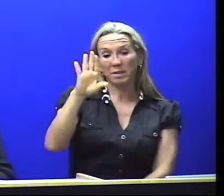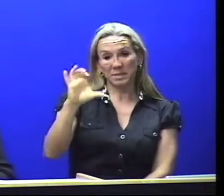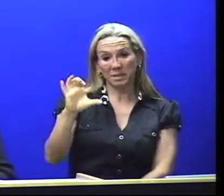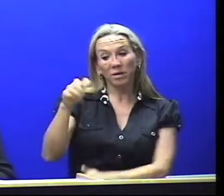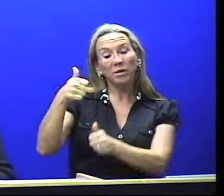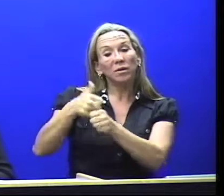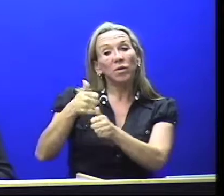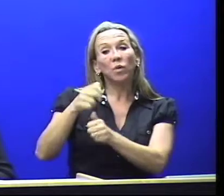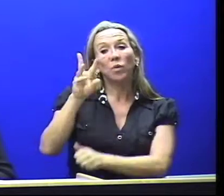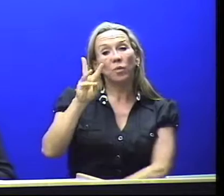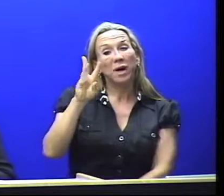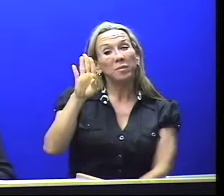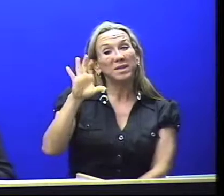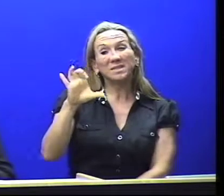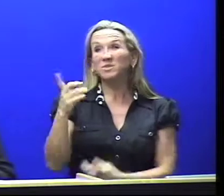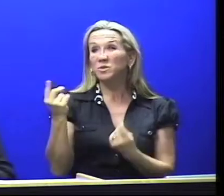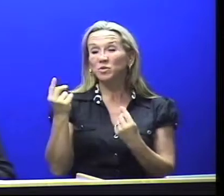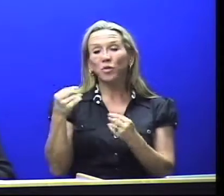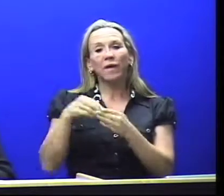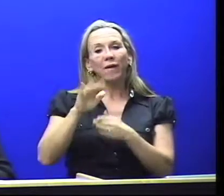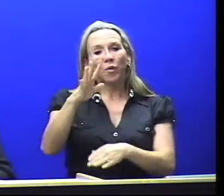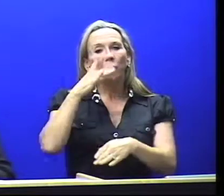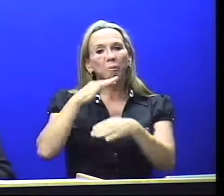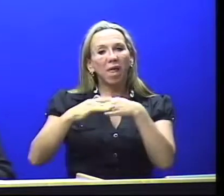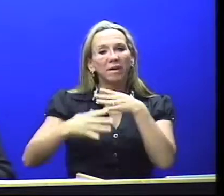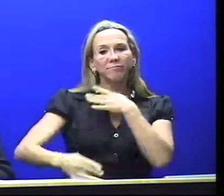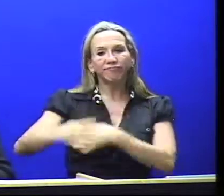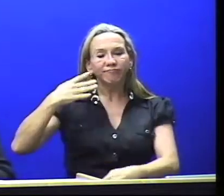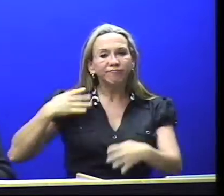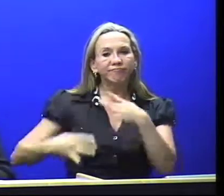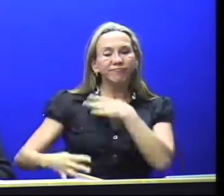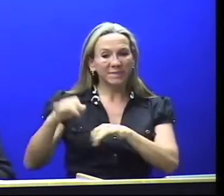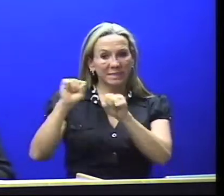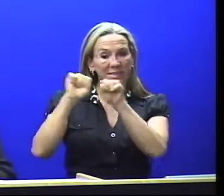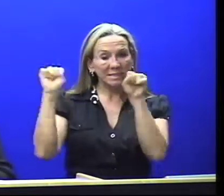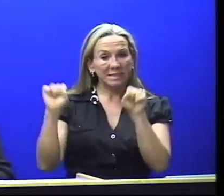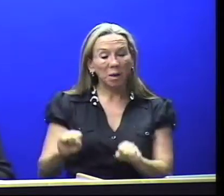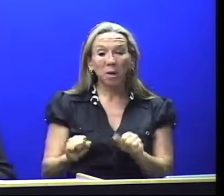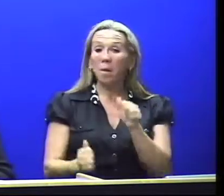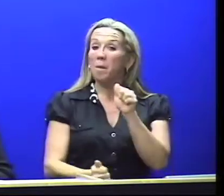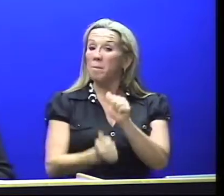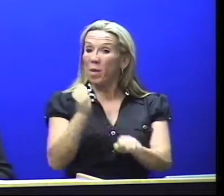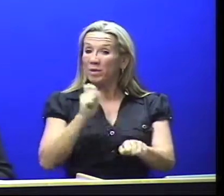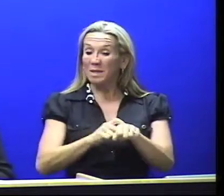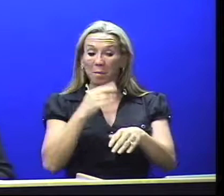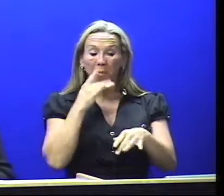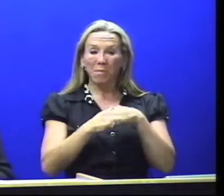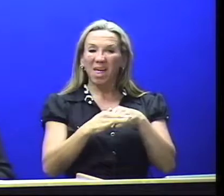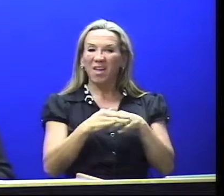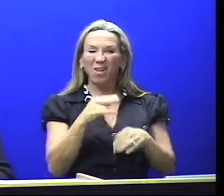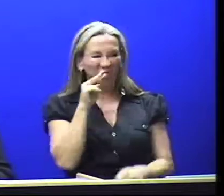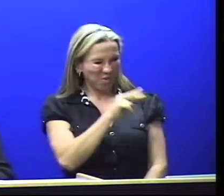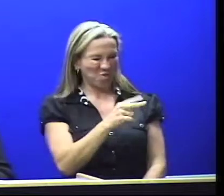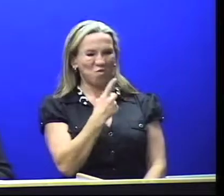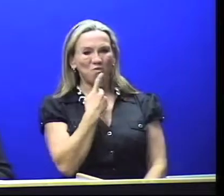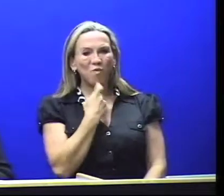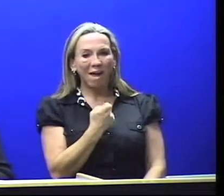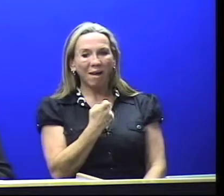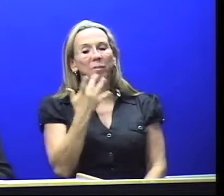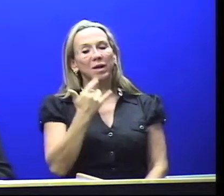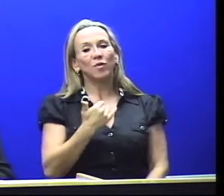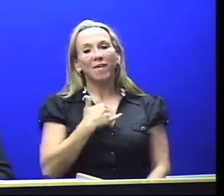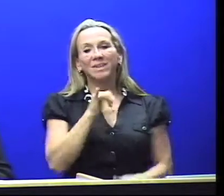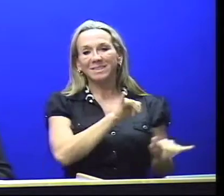that circulate in your blood system. And your blood normally looks red because you also have